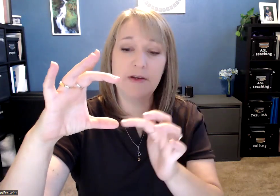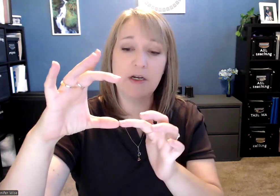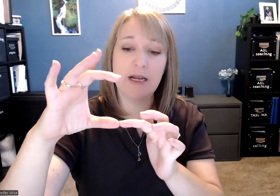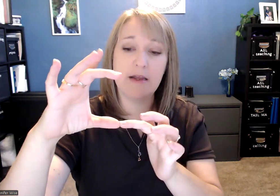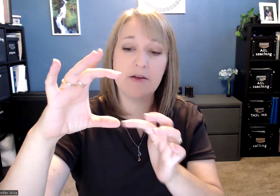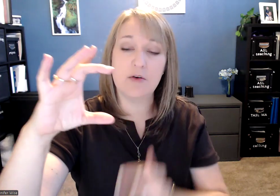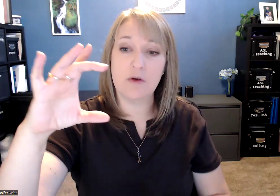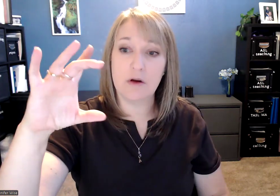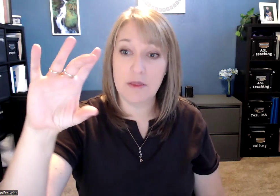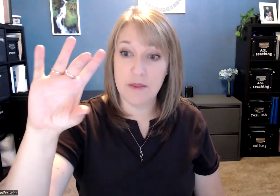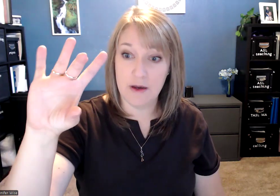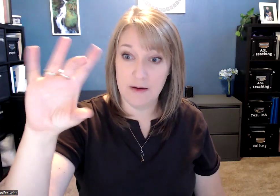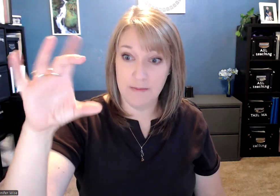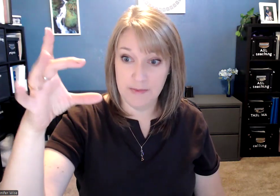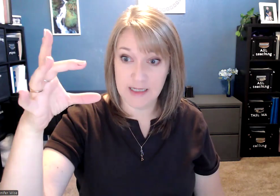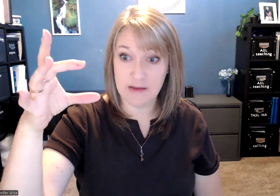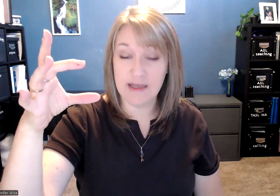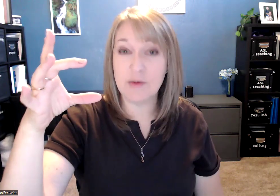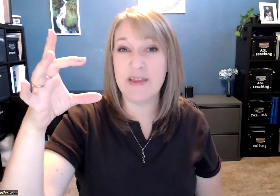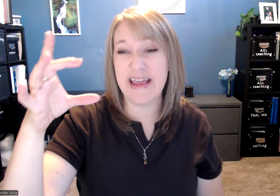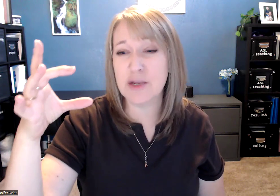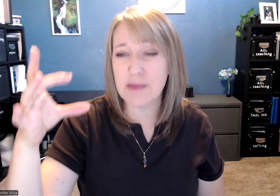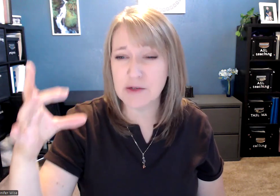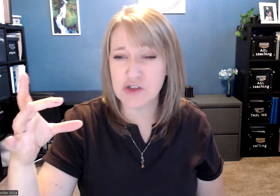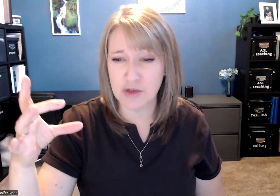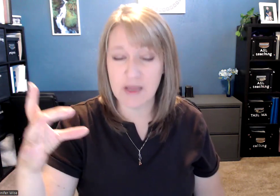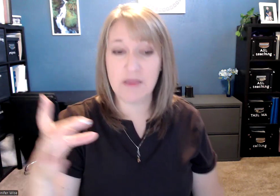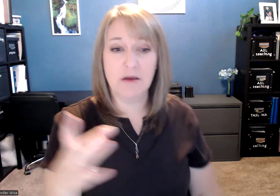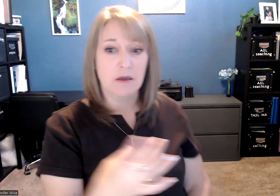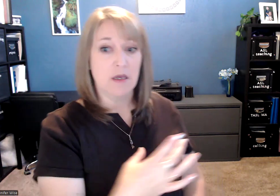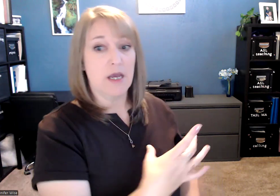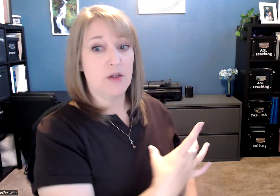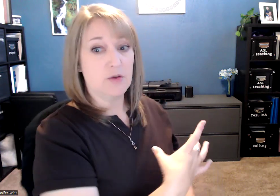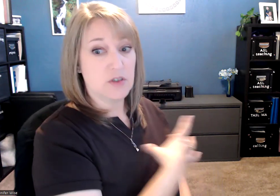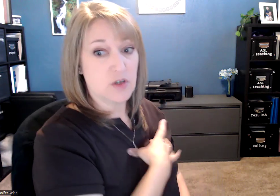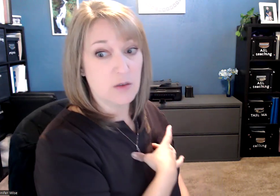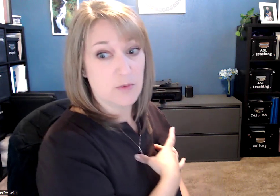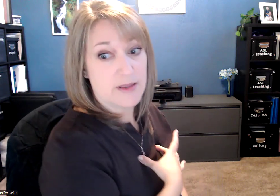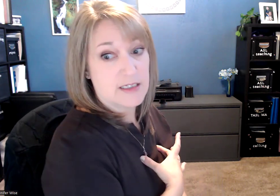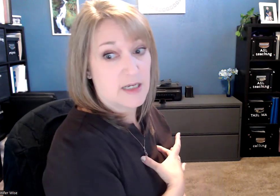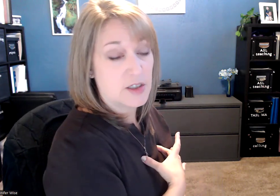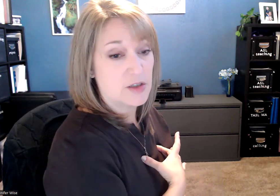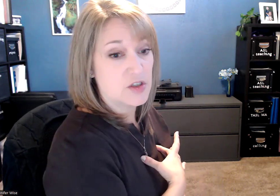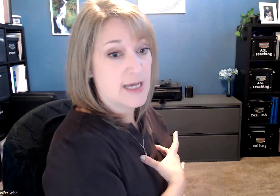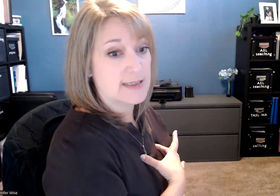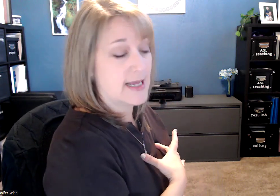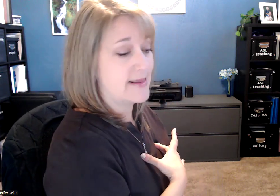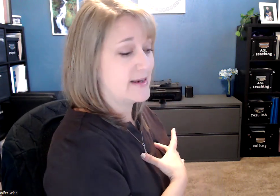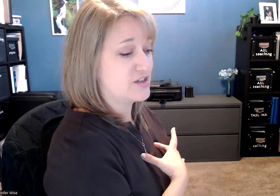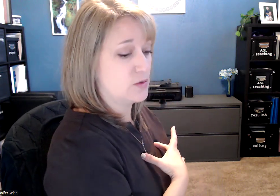finger and your thumb. That'll be the hand shape that you start with. And you start with it touching your chest, and then as you